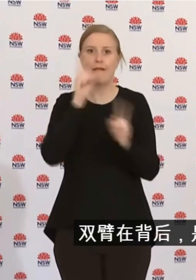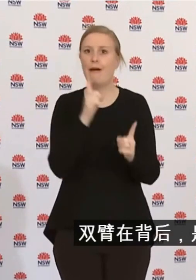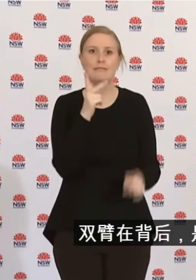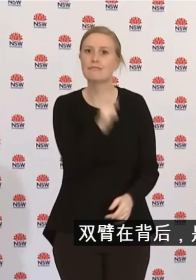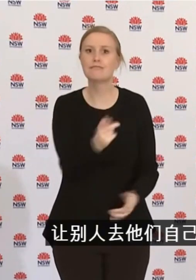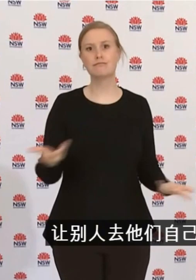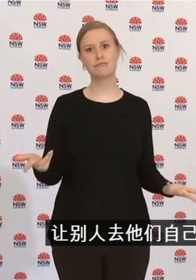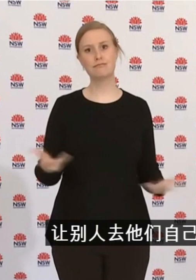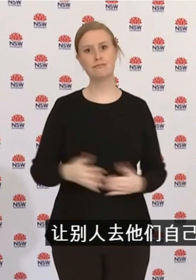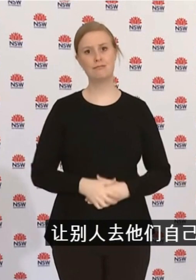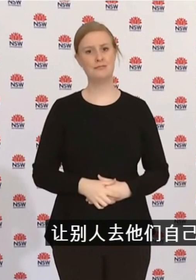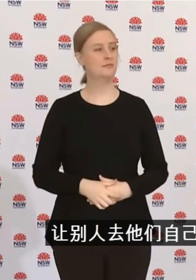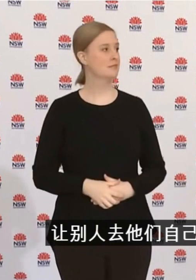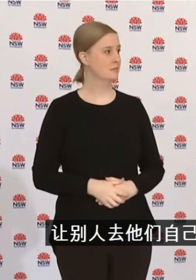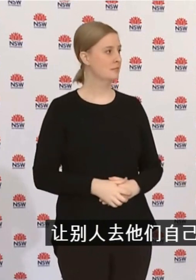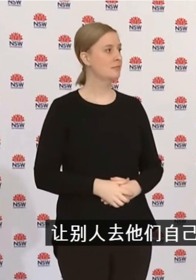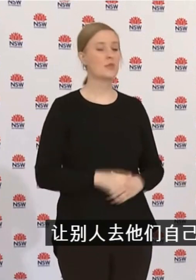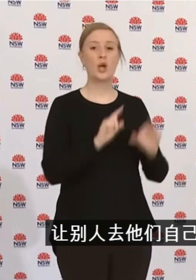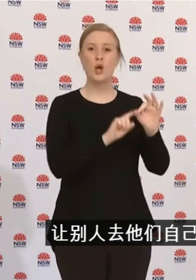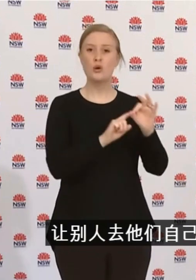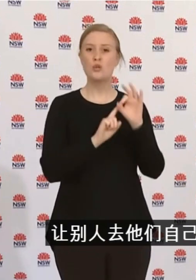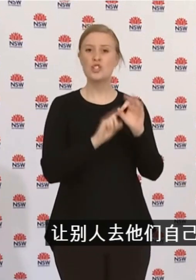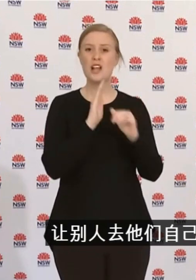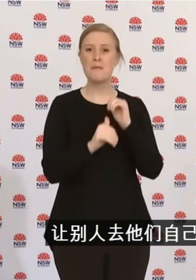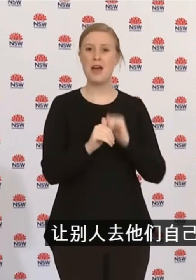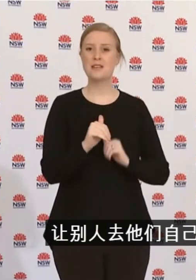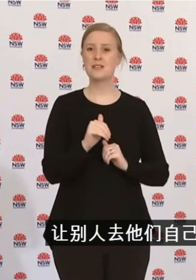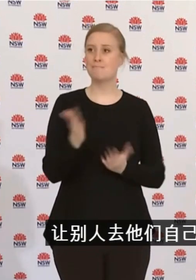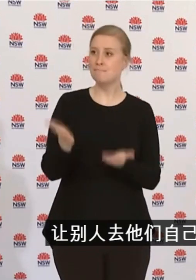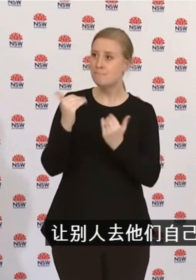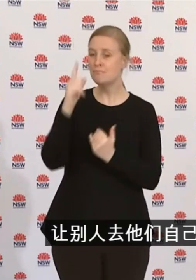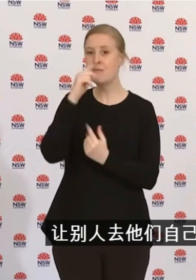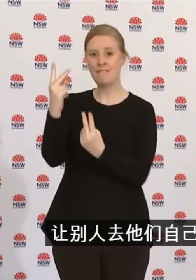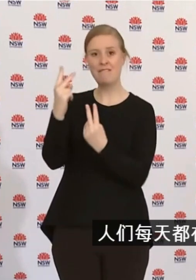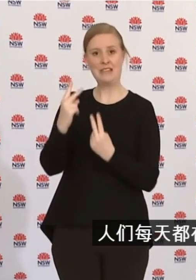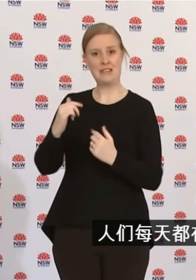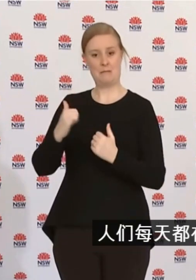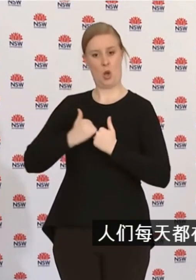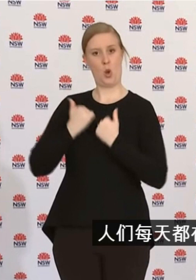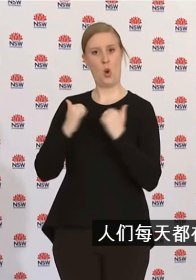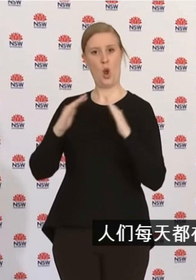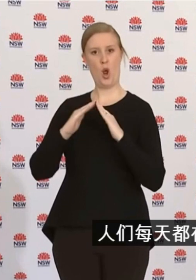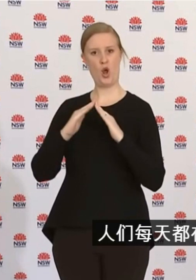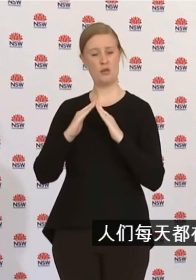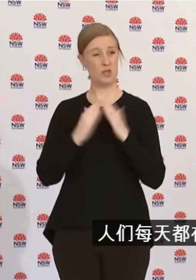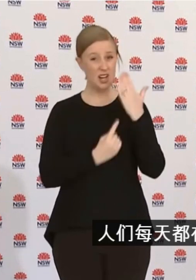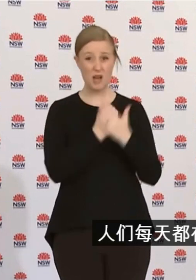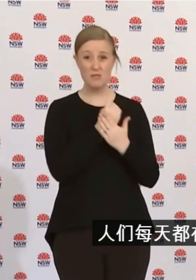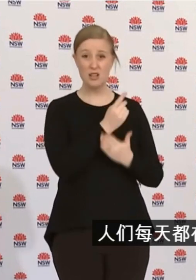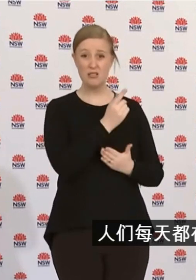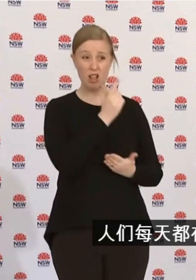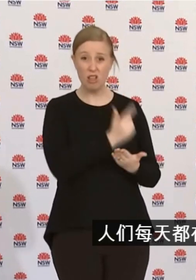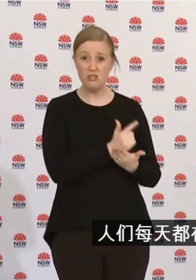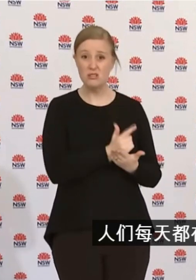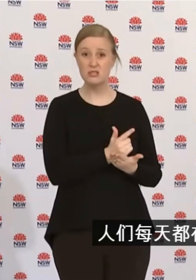regards to people having others to their own homes, how often are we seeing this sort of scenario where people are, is it every